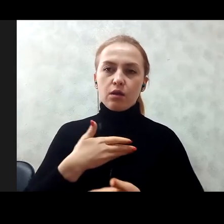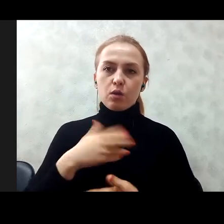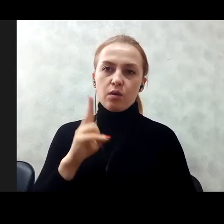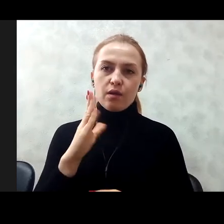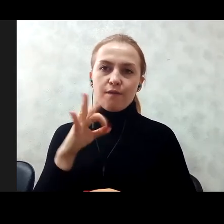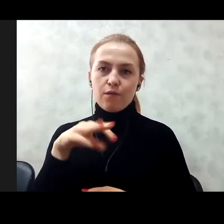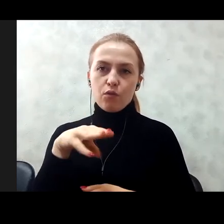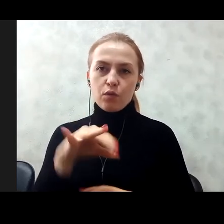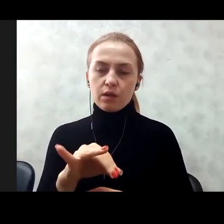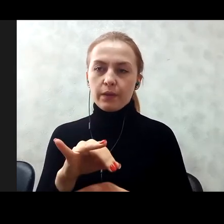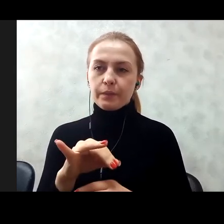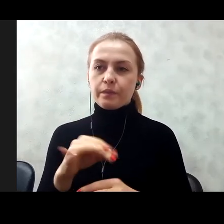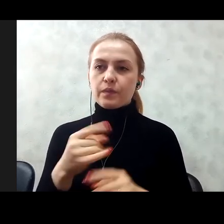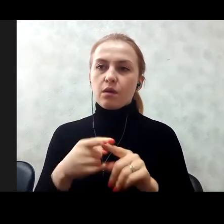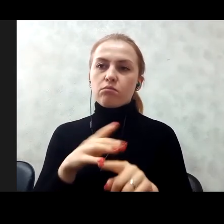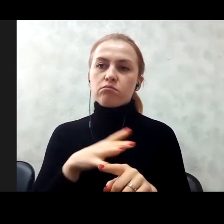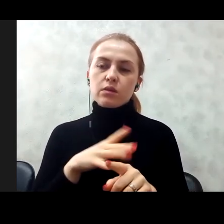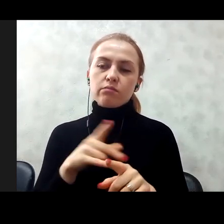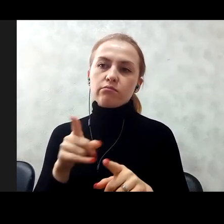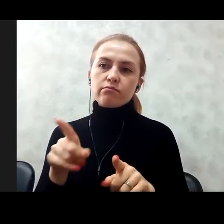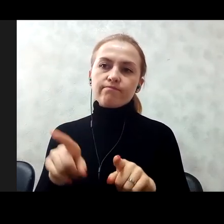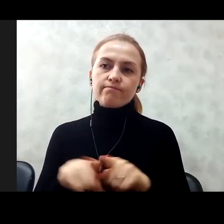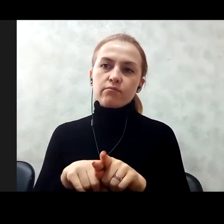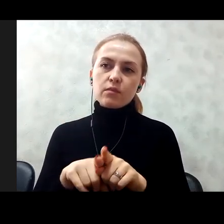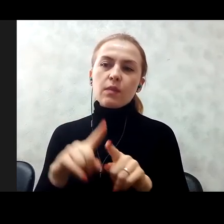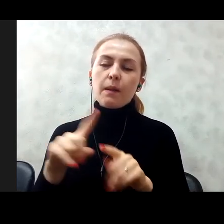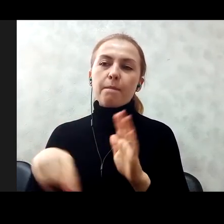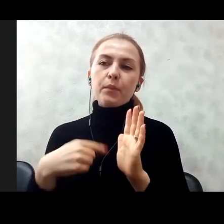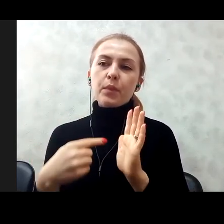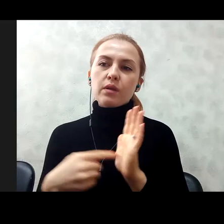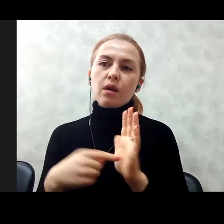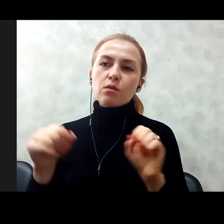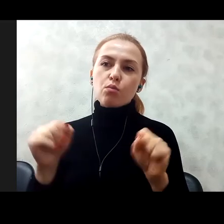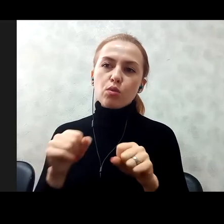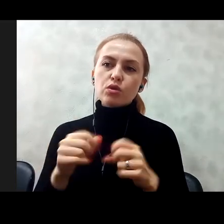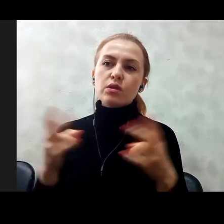And when it comes to the non-observance of gender quota,